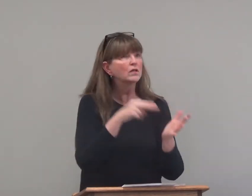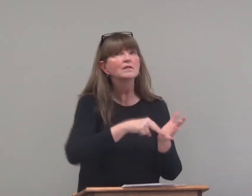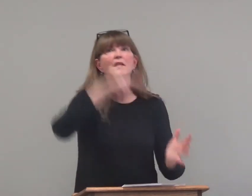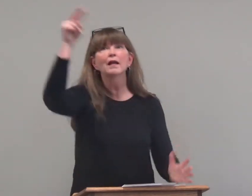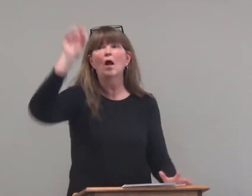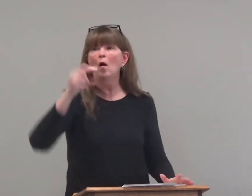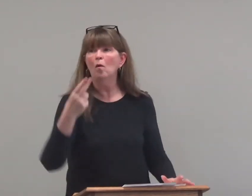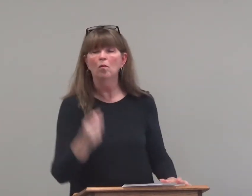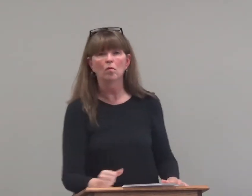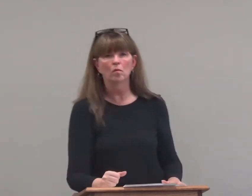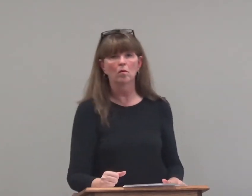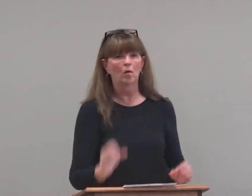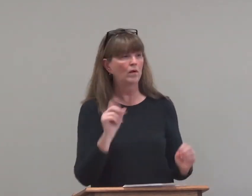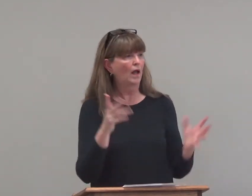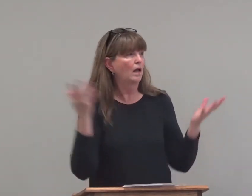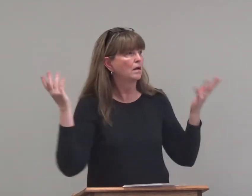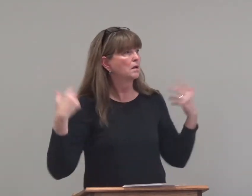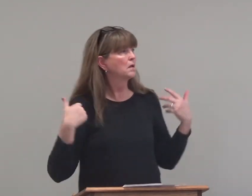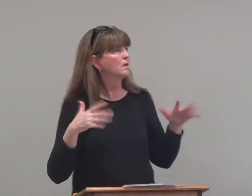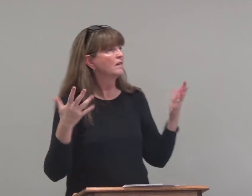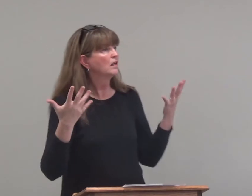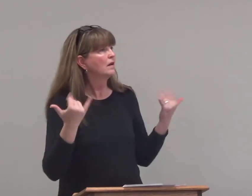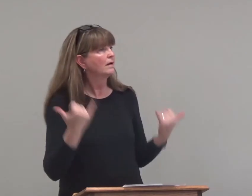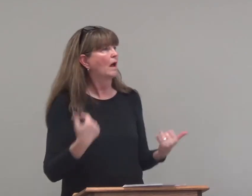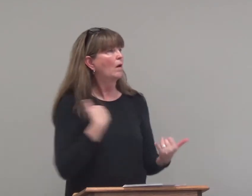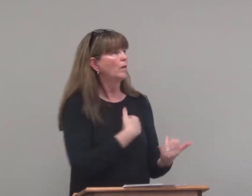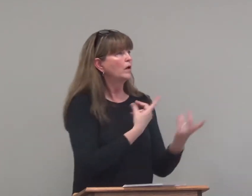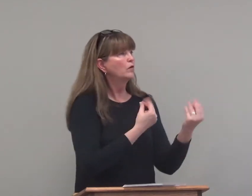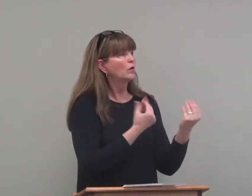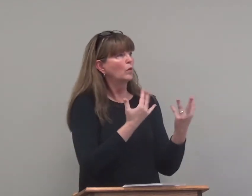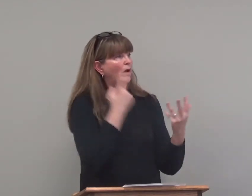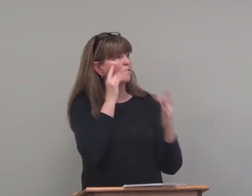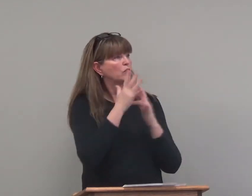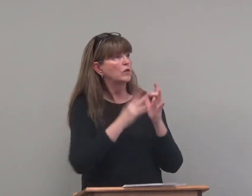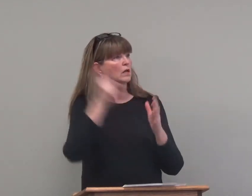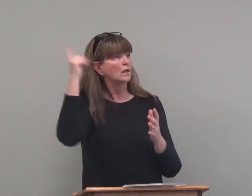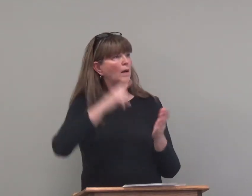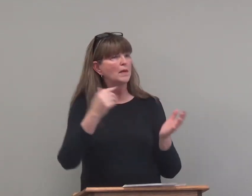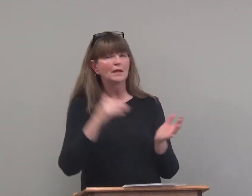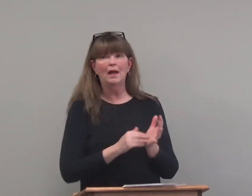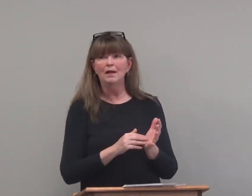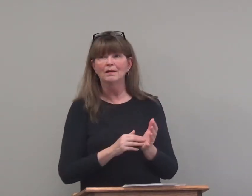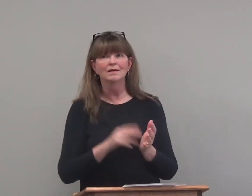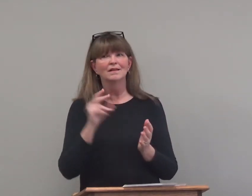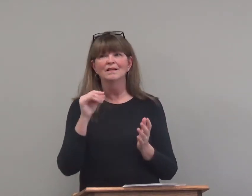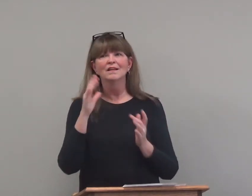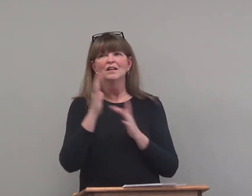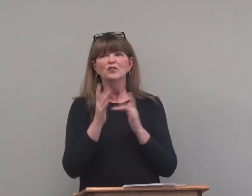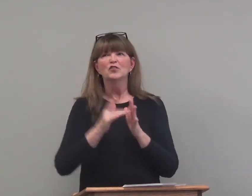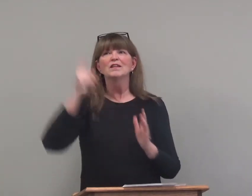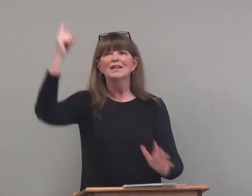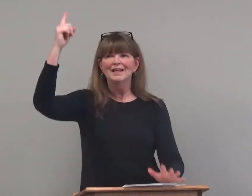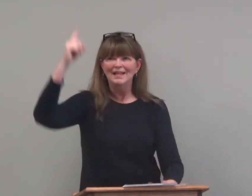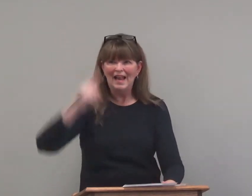Jesus. Jesus didn't just go back to heaven and then say, oh, well, everything's done, I guess we just hang out and wait for Jesus to come